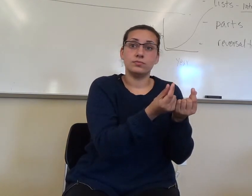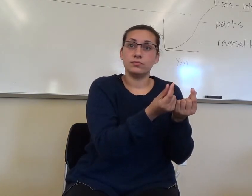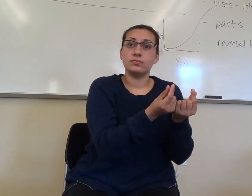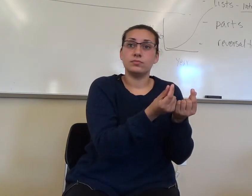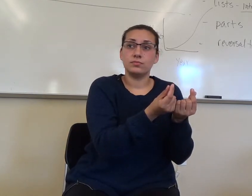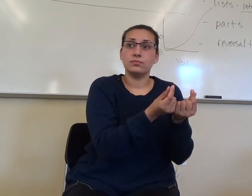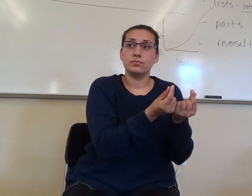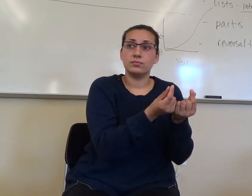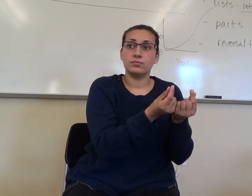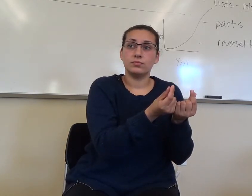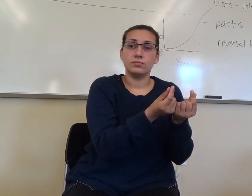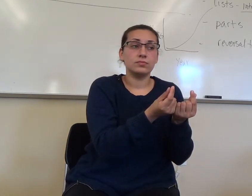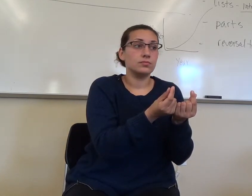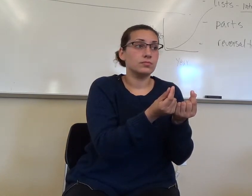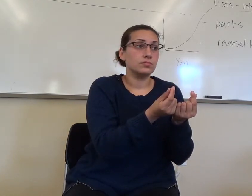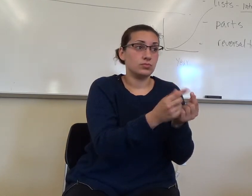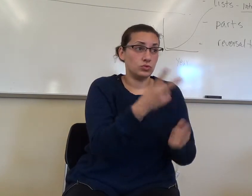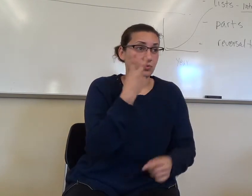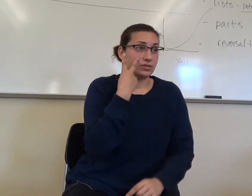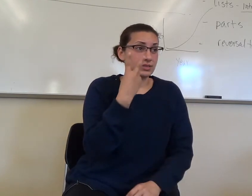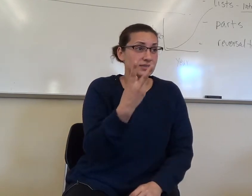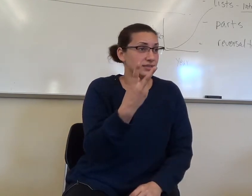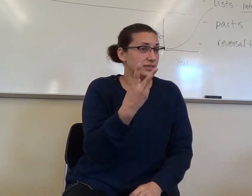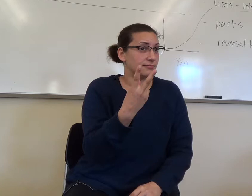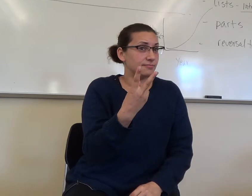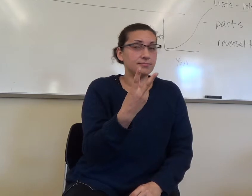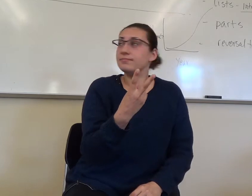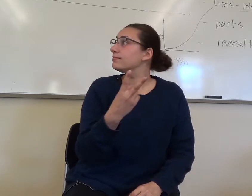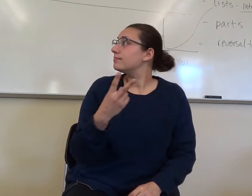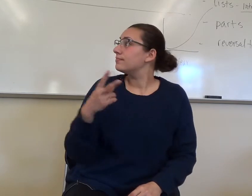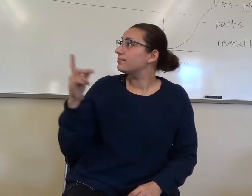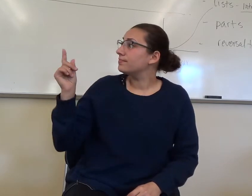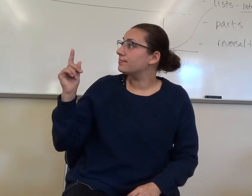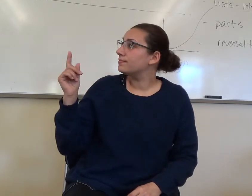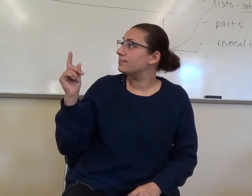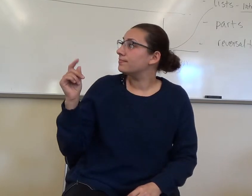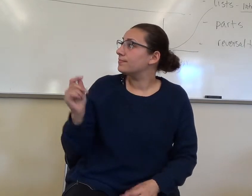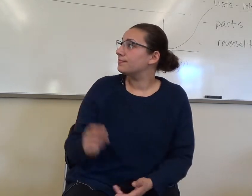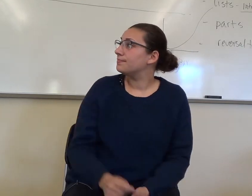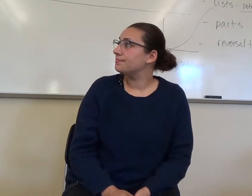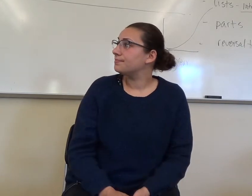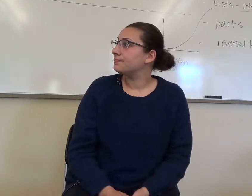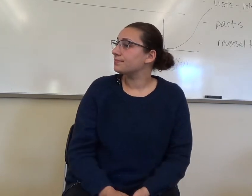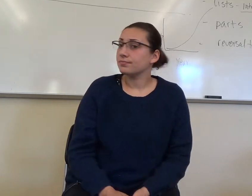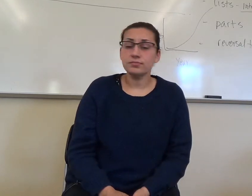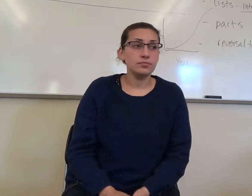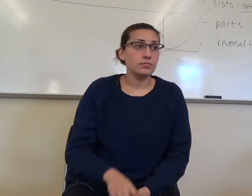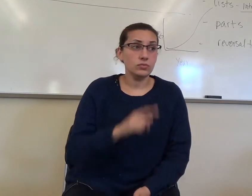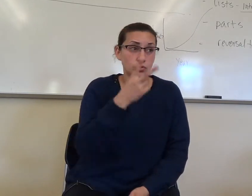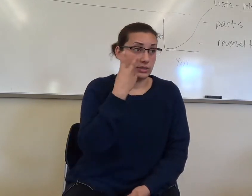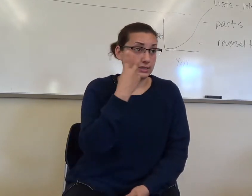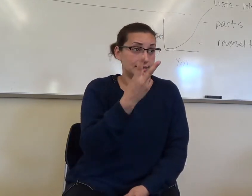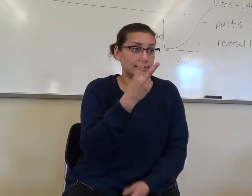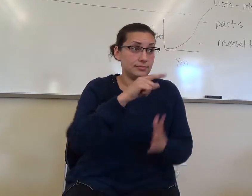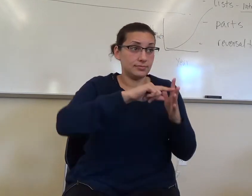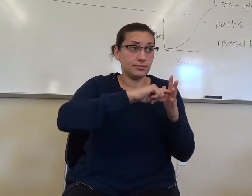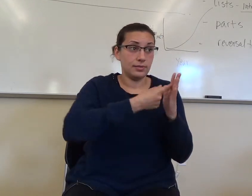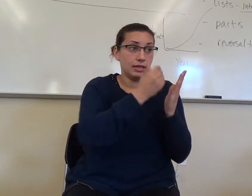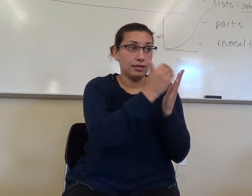Okay, do you see any kind, just glancing over it, do you see a list? Do you see any kind